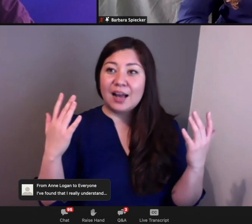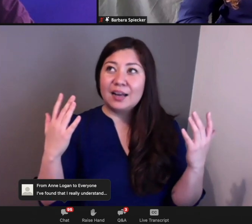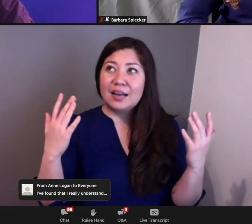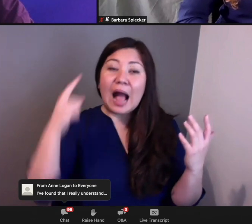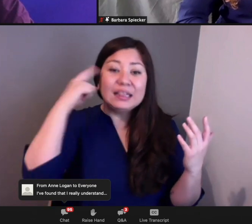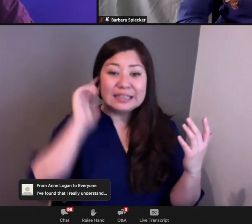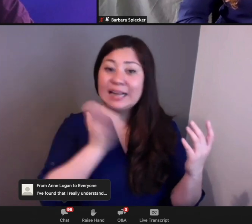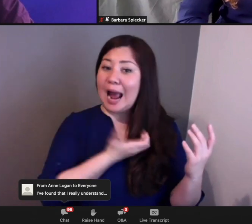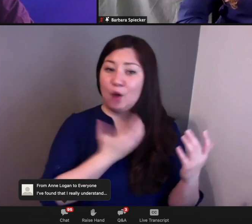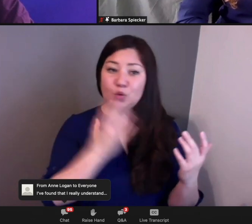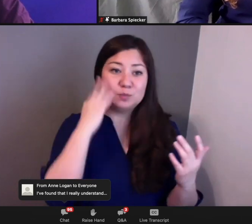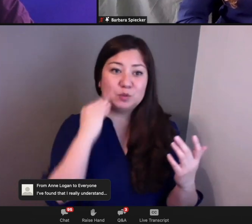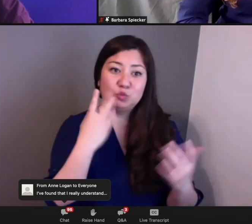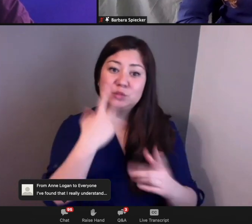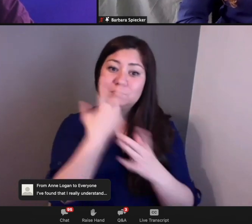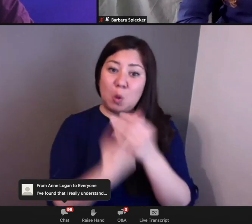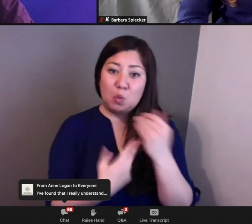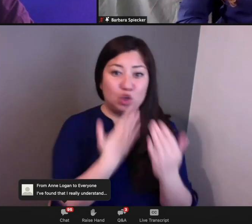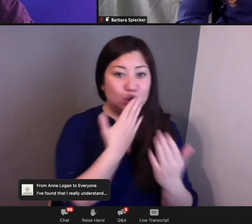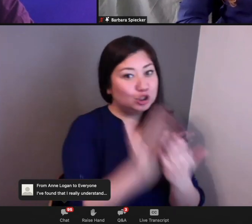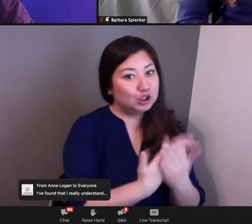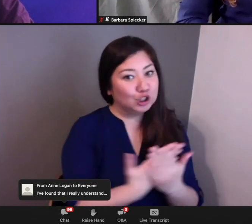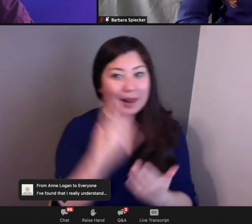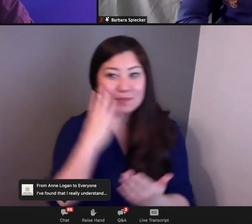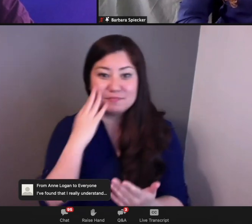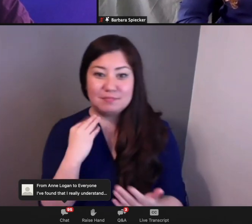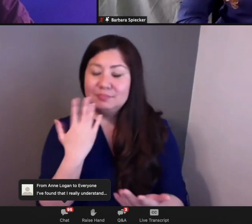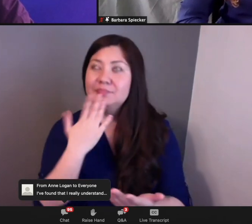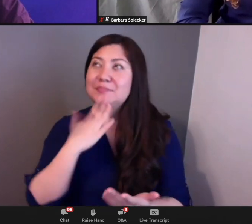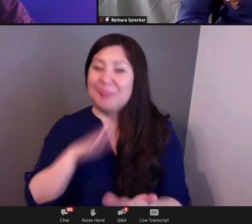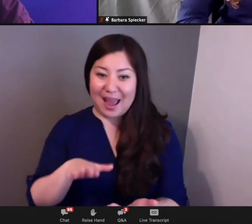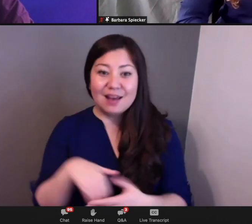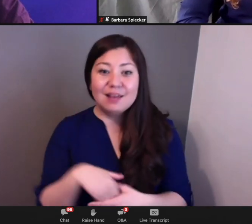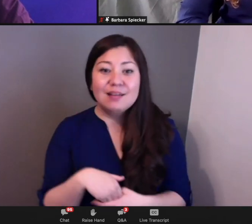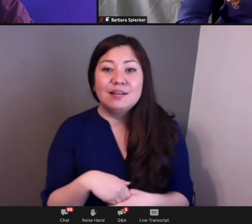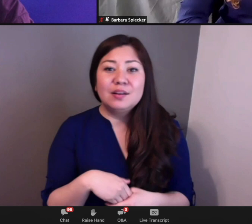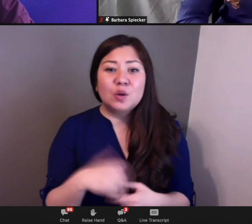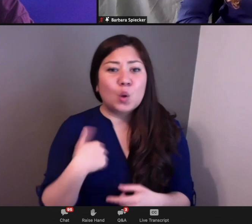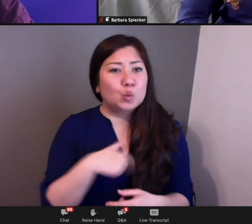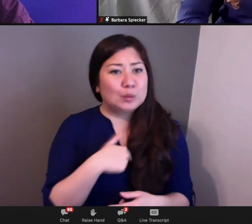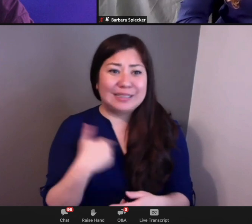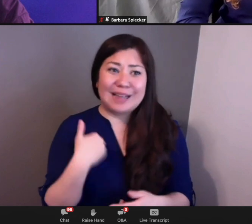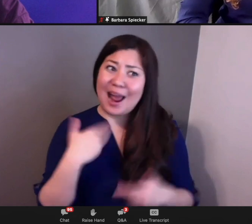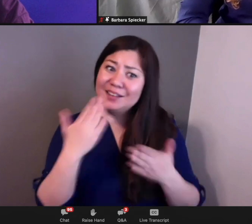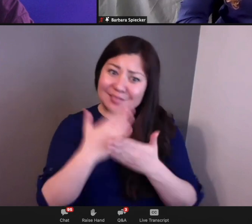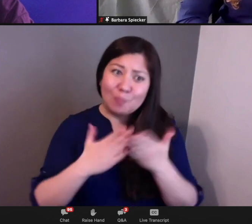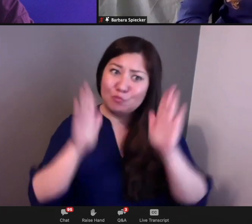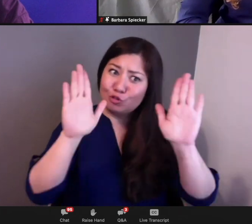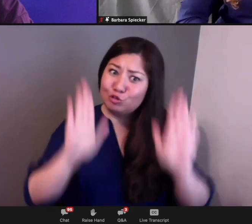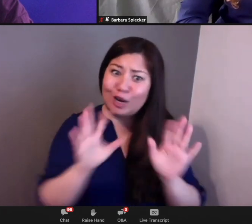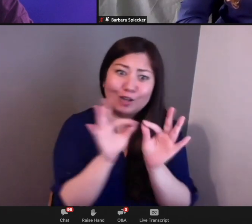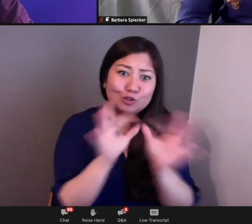other disabilities. It's not just one standard perspective.